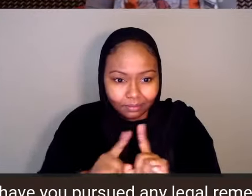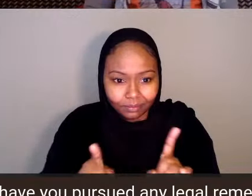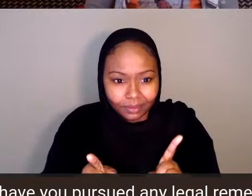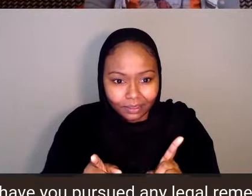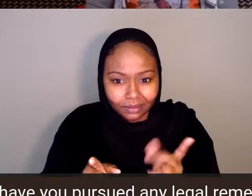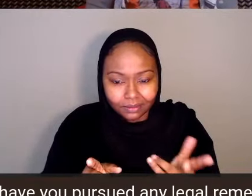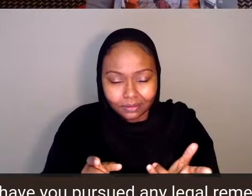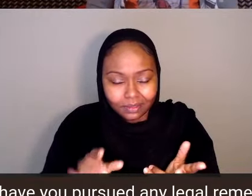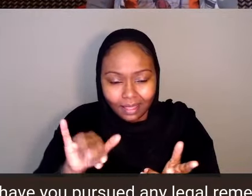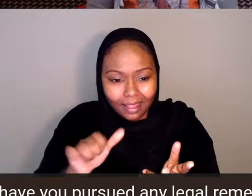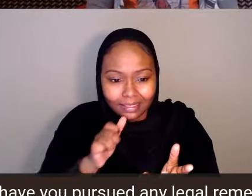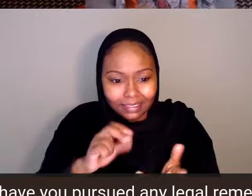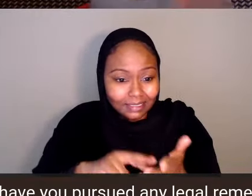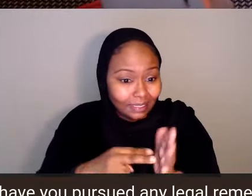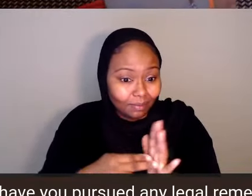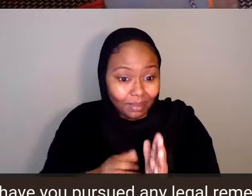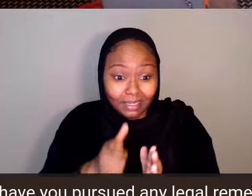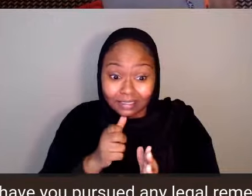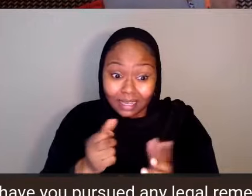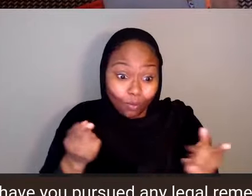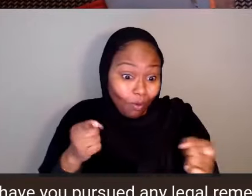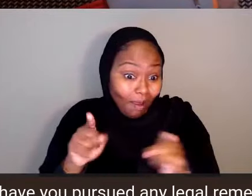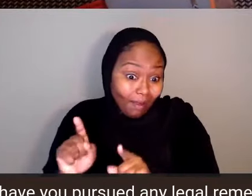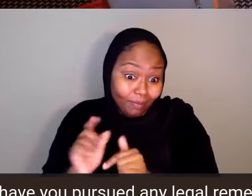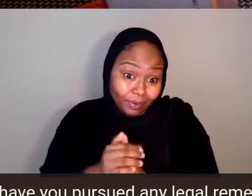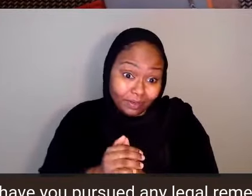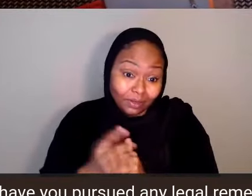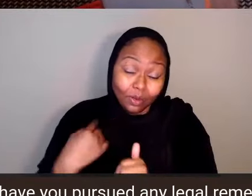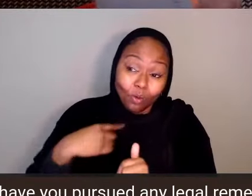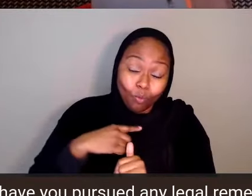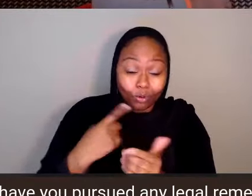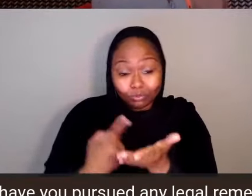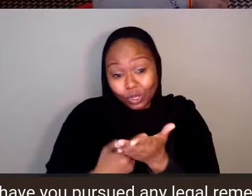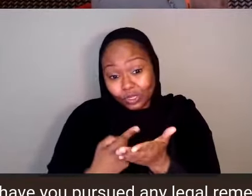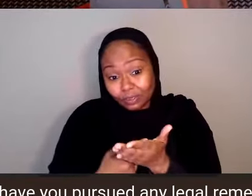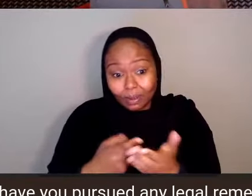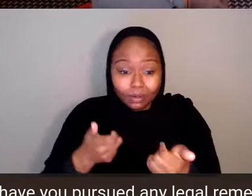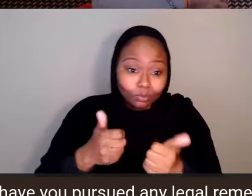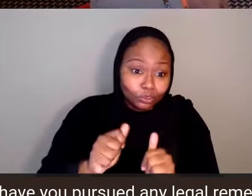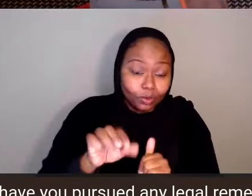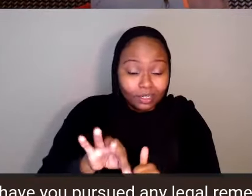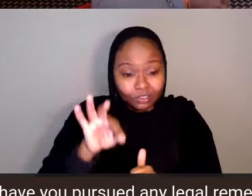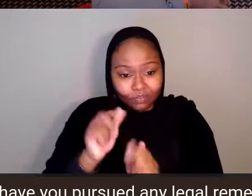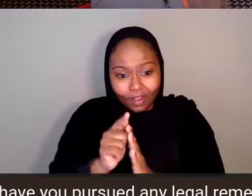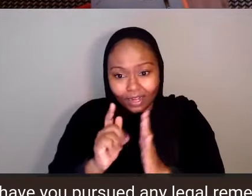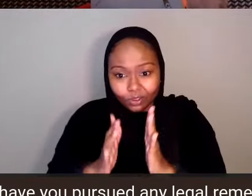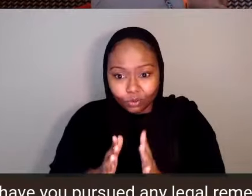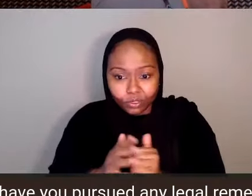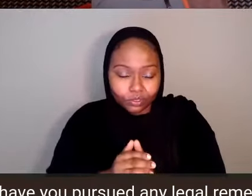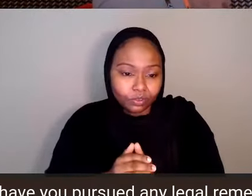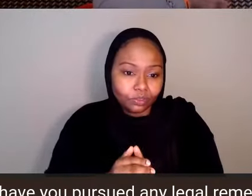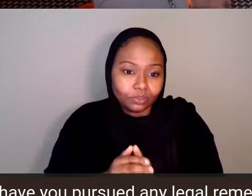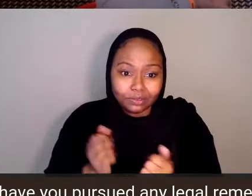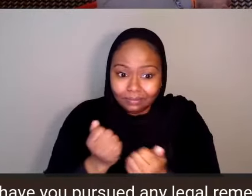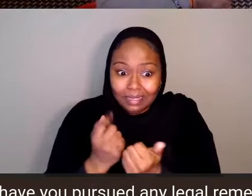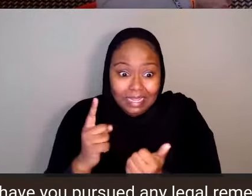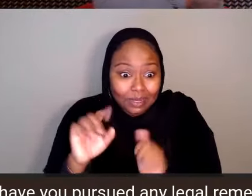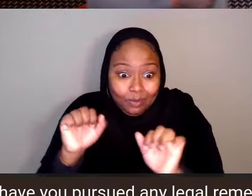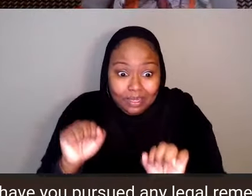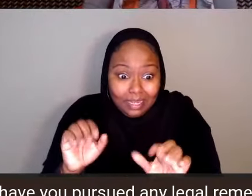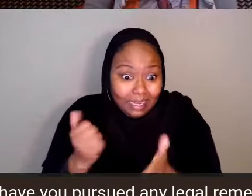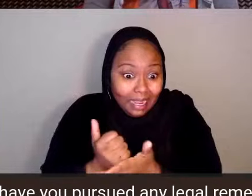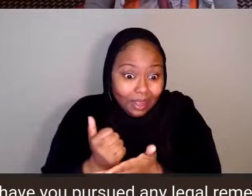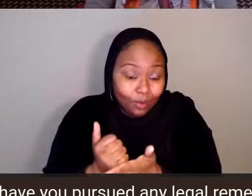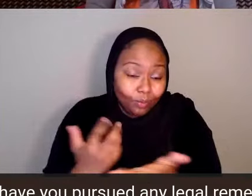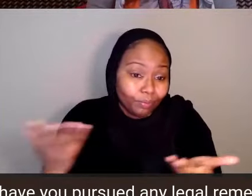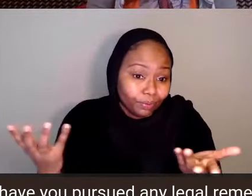happen. We are talking about it. We are trying to find lawyers, anyone who can help in this, but it's